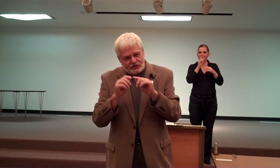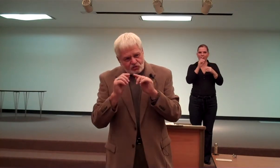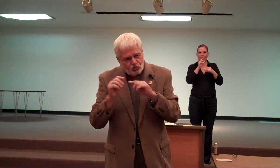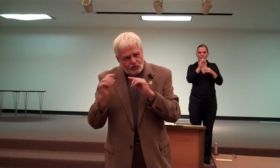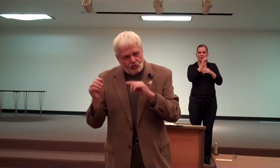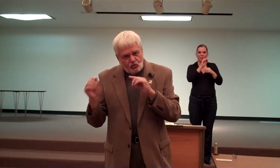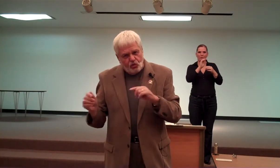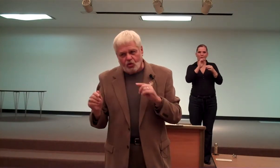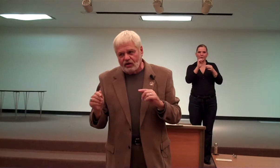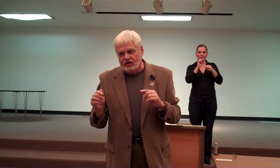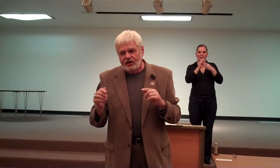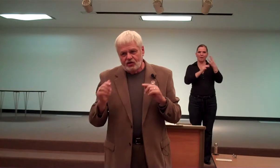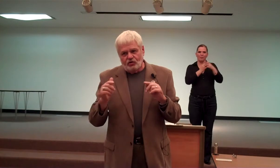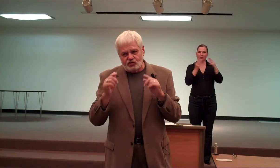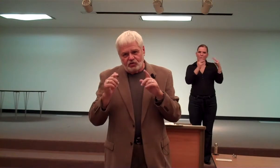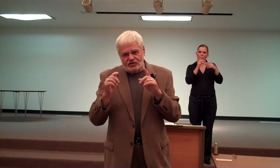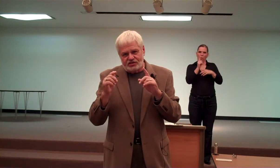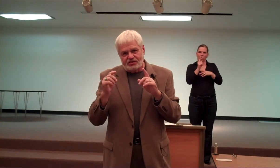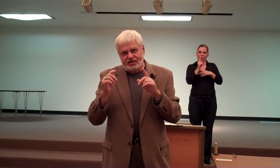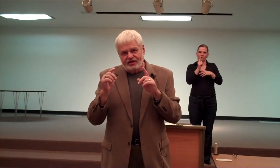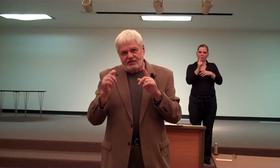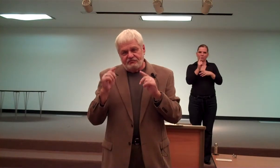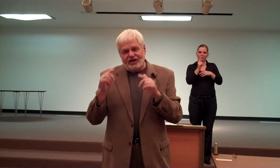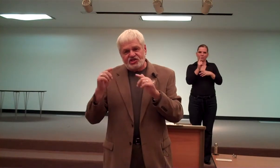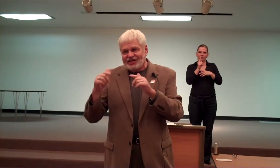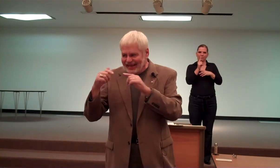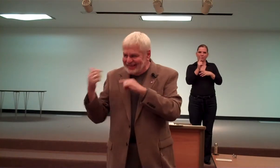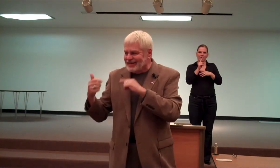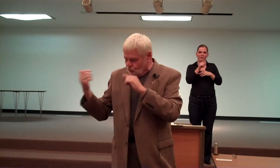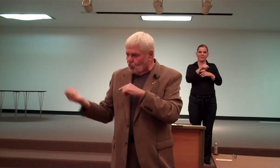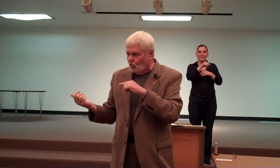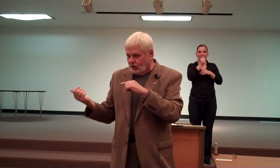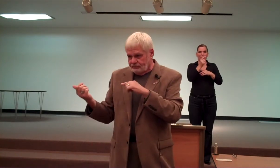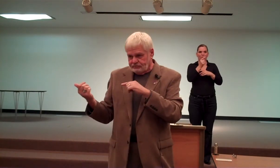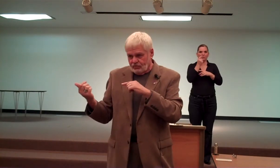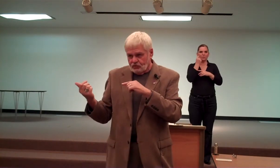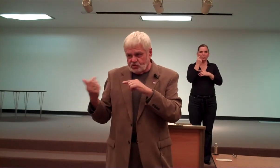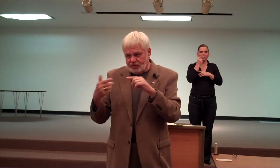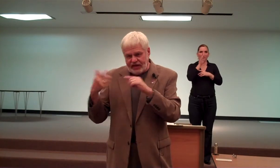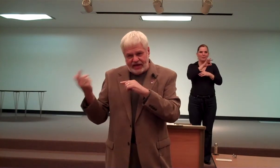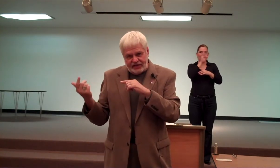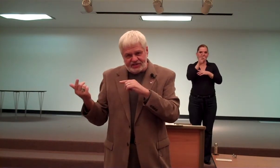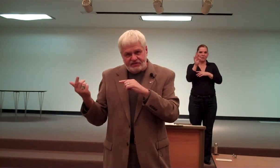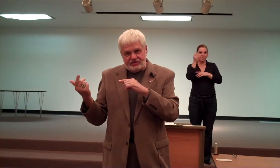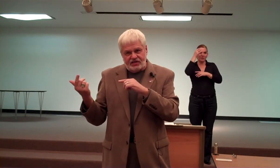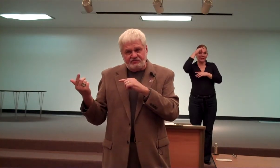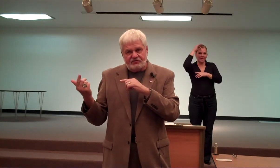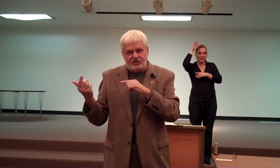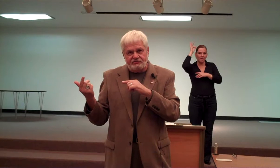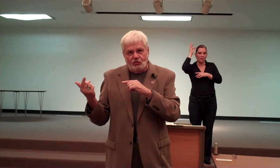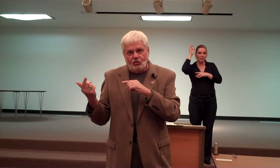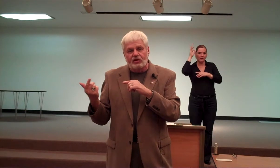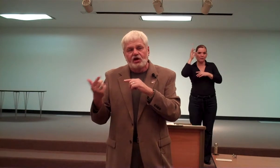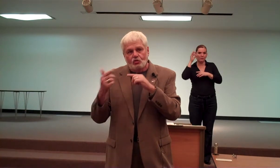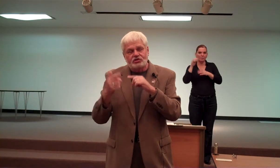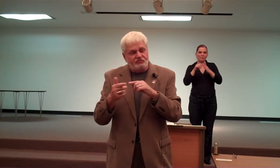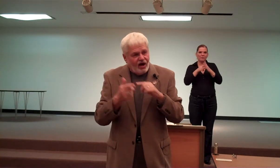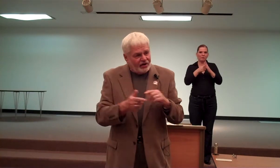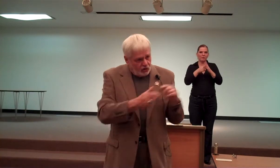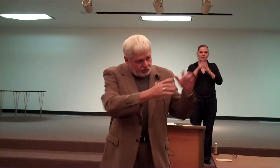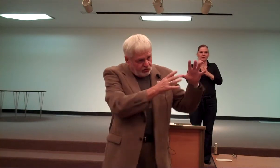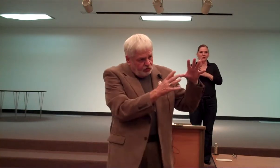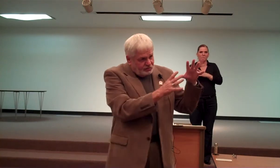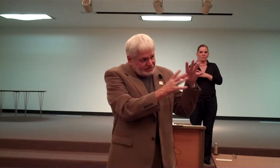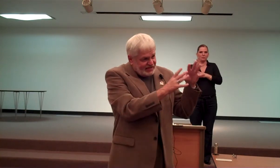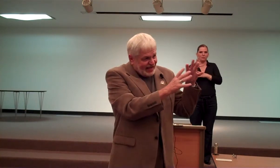but the first World War, which was the French and Indian War, which began in 1754, was